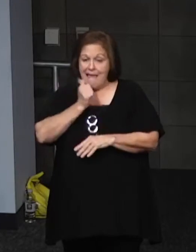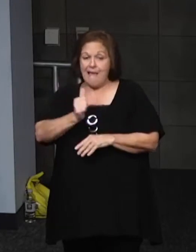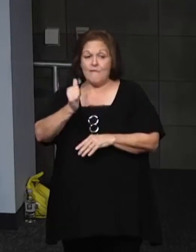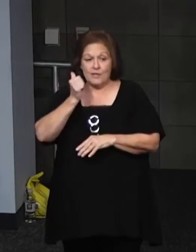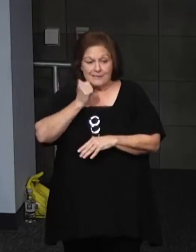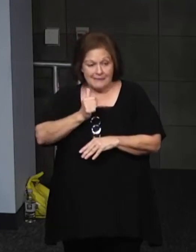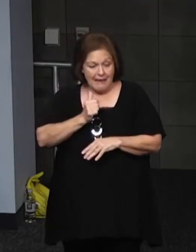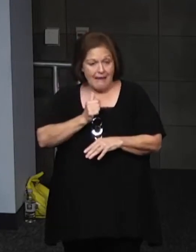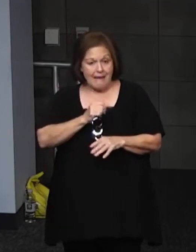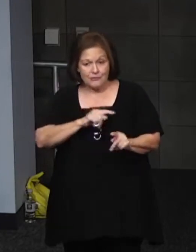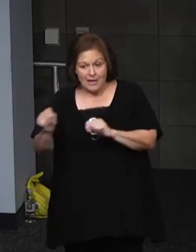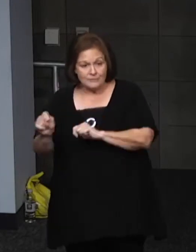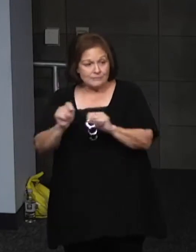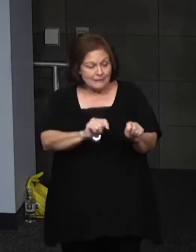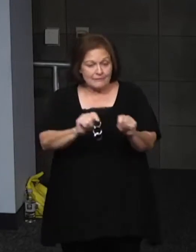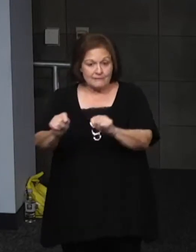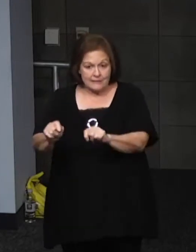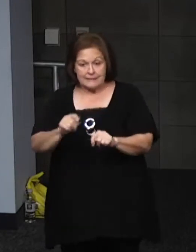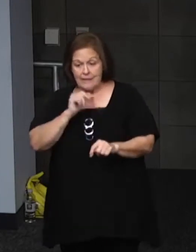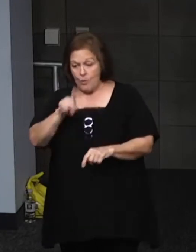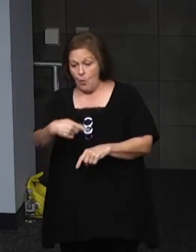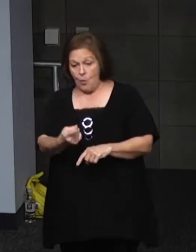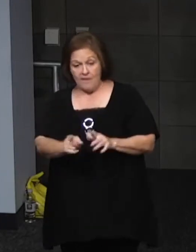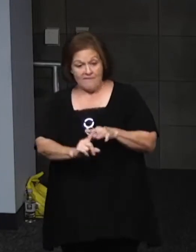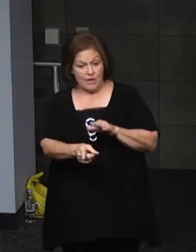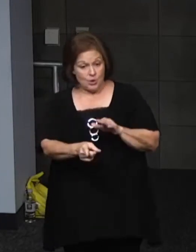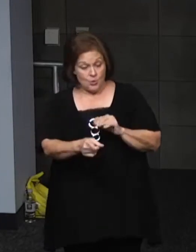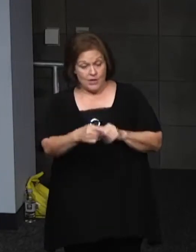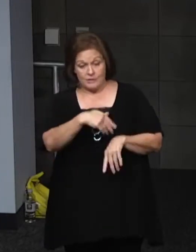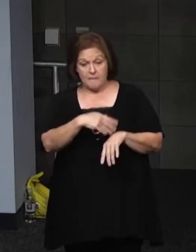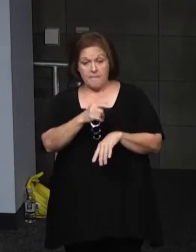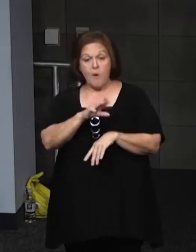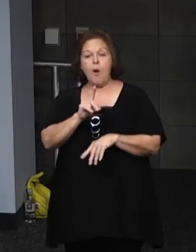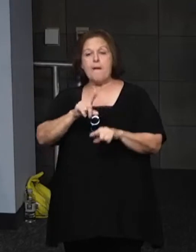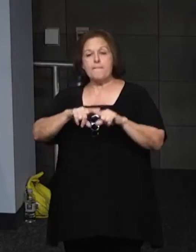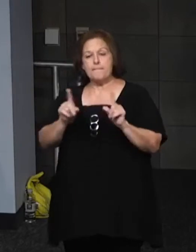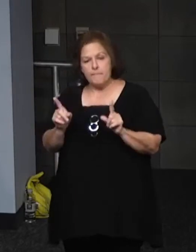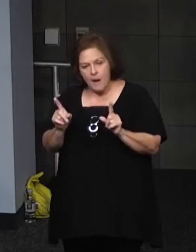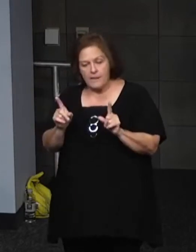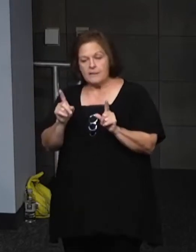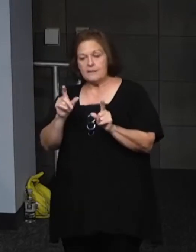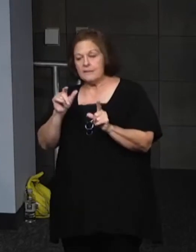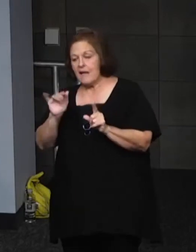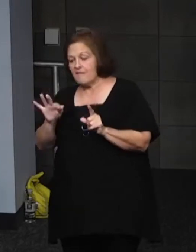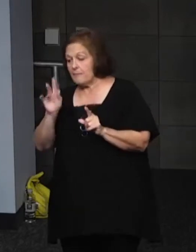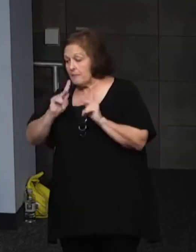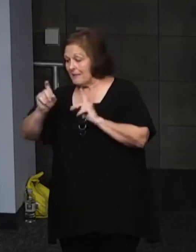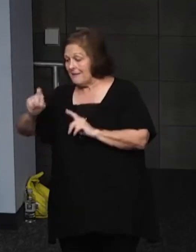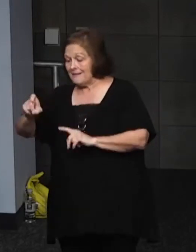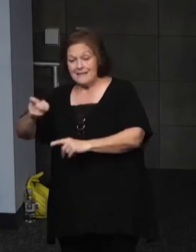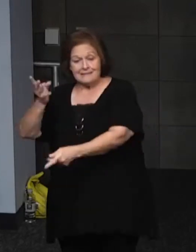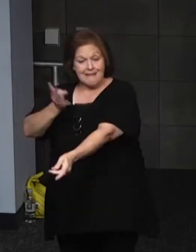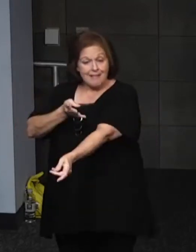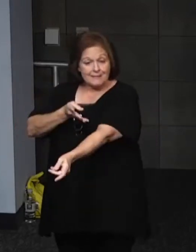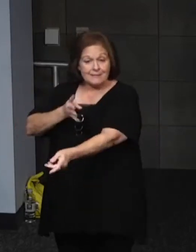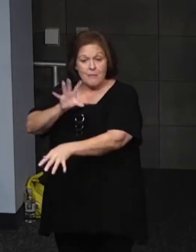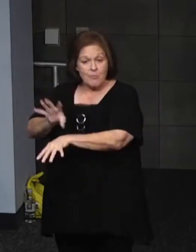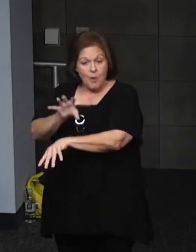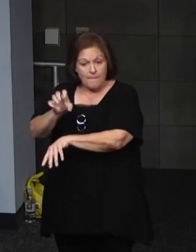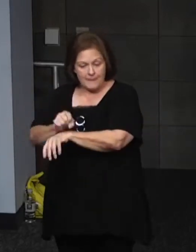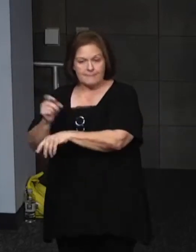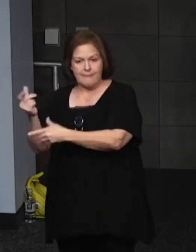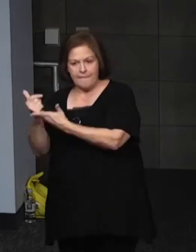not only to the evacuation site at PARD playgrounds, but also getting people to and from dialysis appointments. And